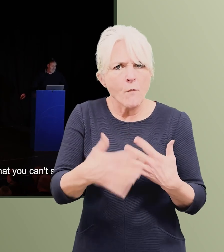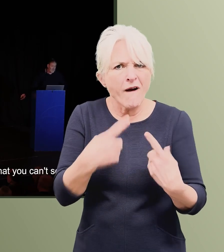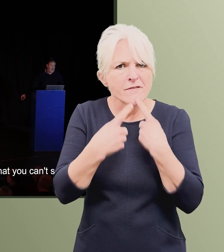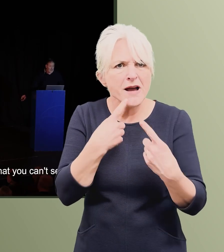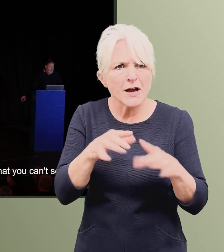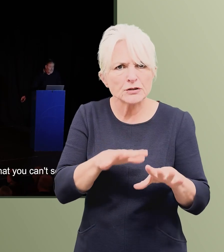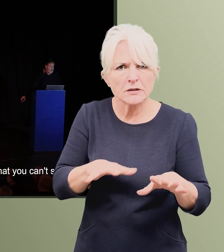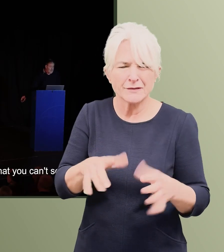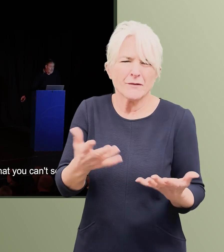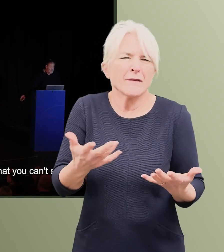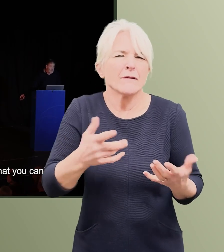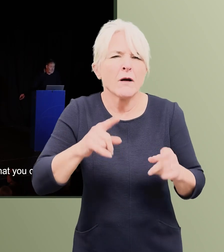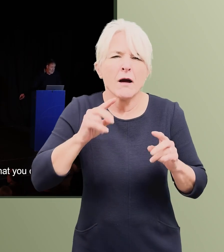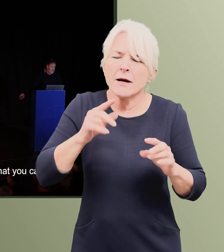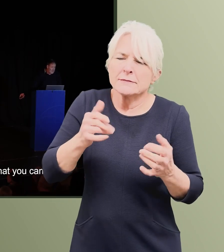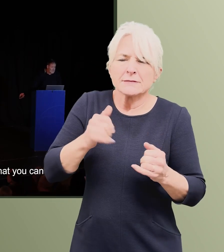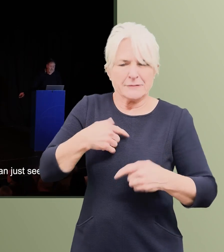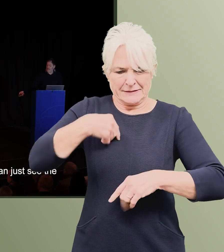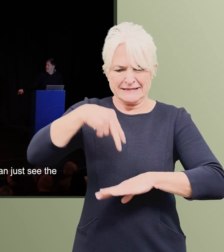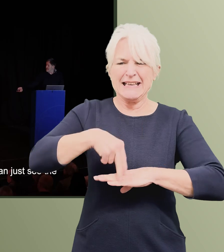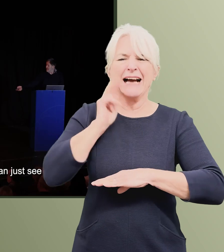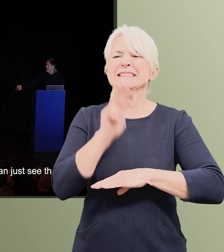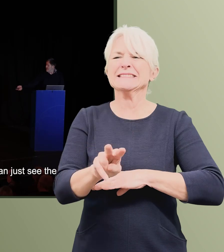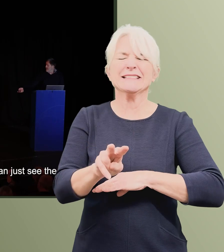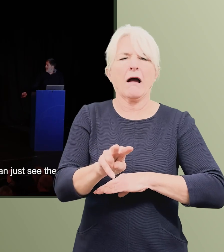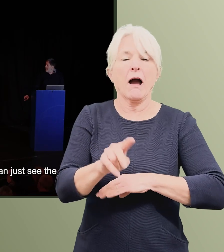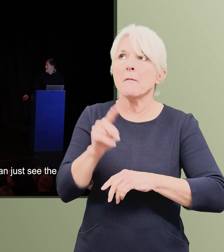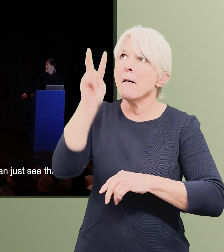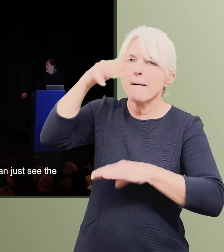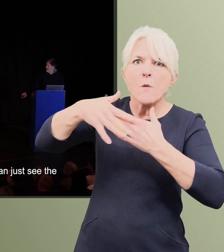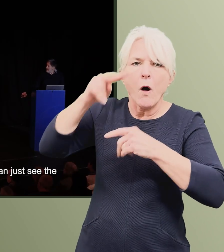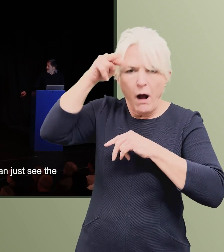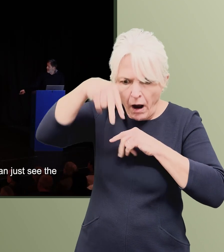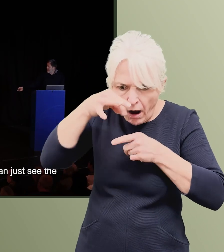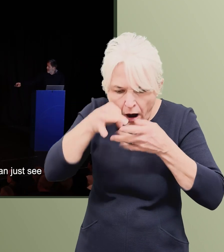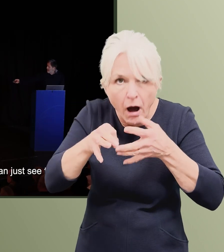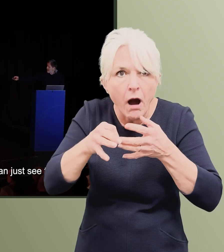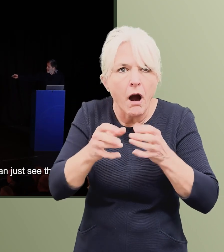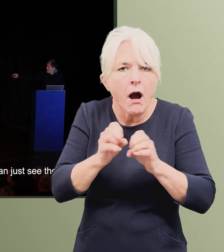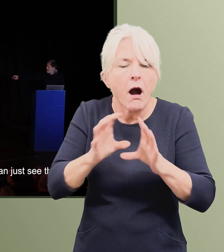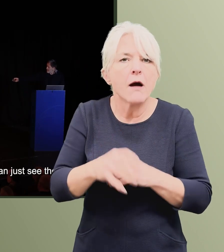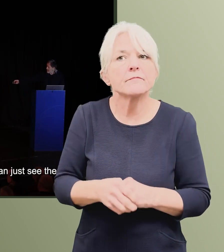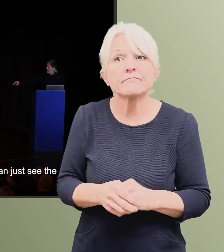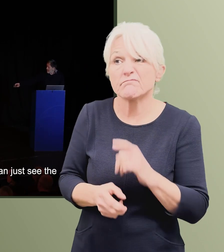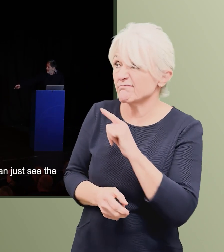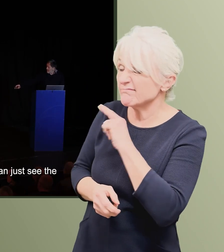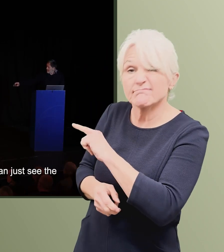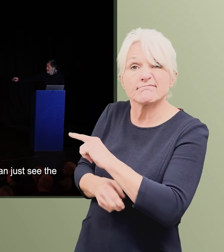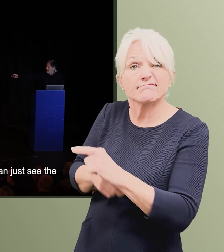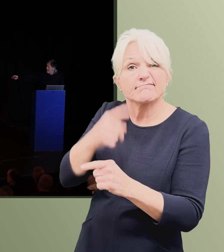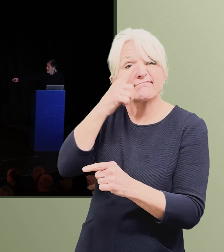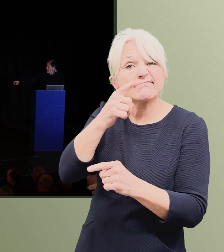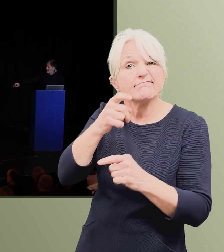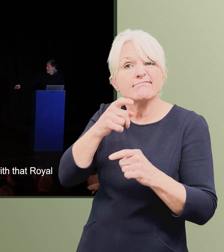Neolithic site that you can't see, which is obviously subsurface. So there's our plough marks. You can just see the plough marks coming